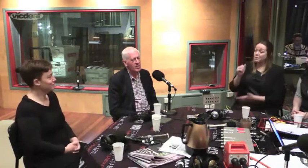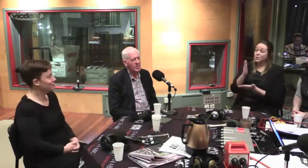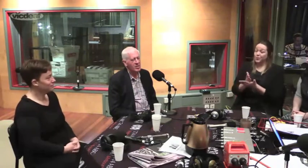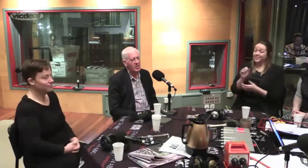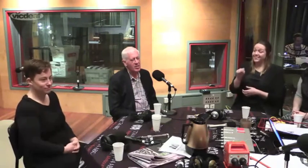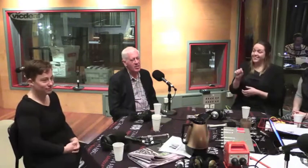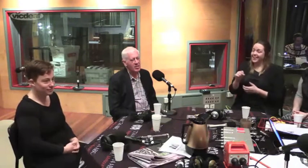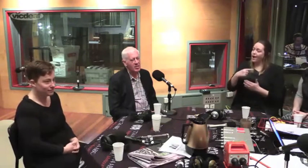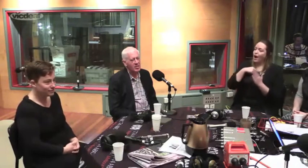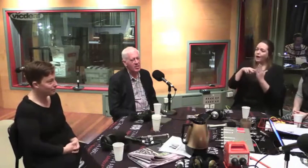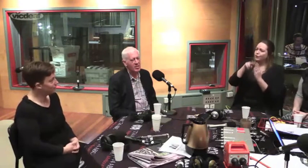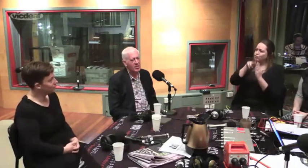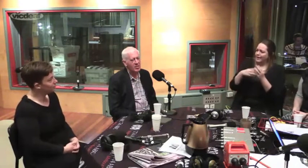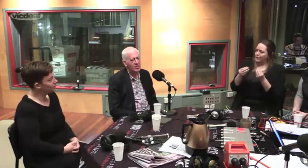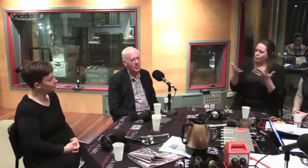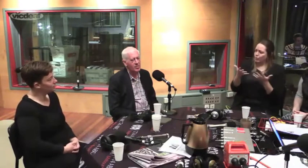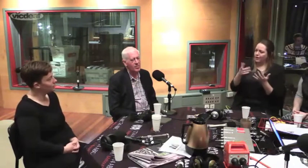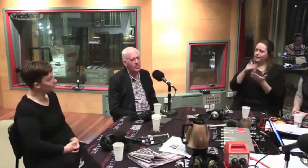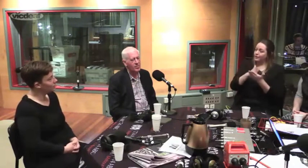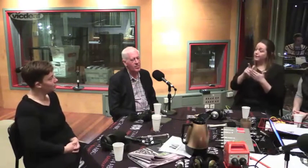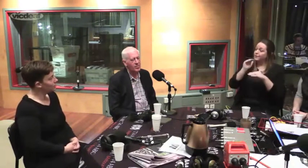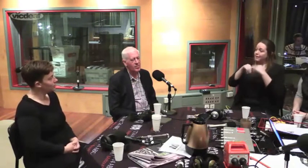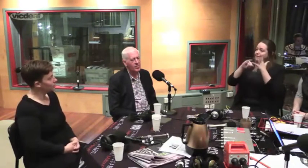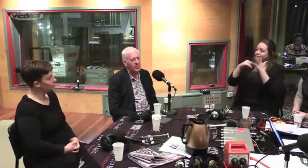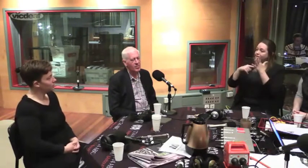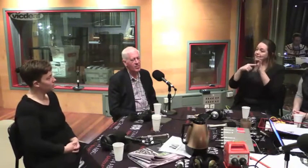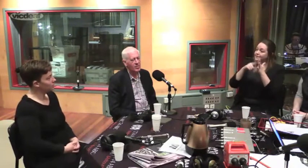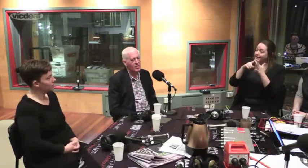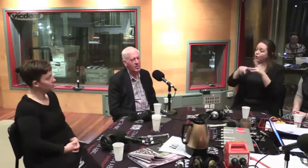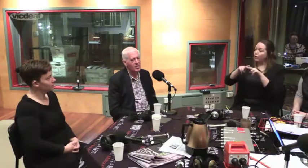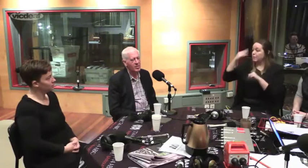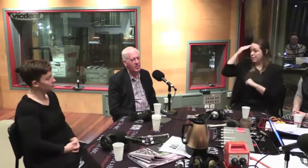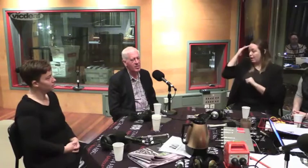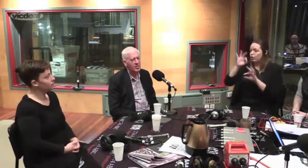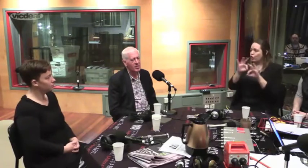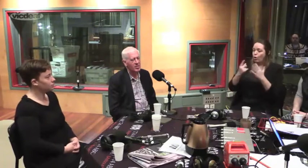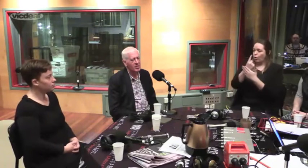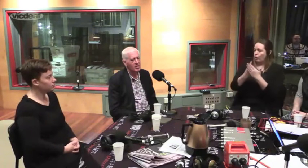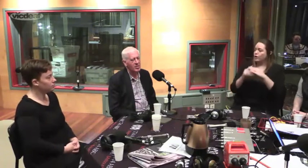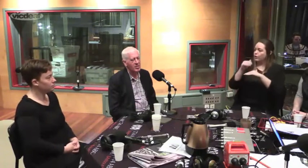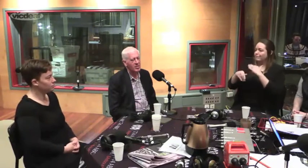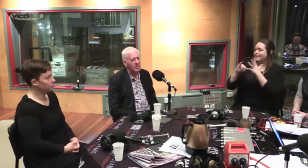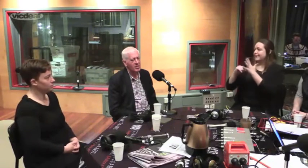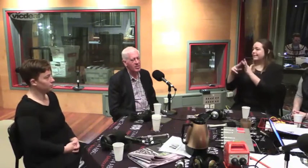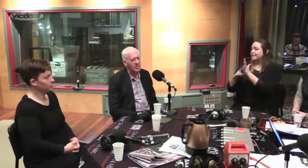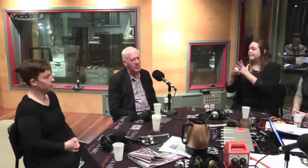Absolutely. I read somewhere that it really is about a state of mind. It's not simply about a